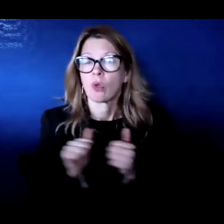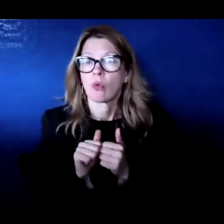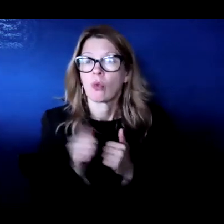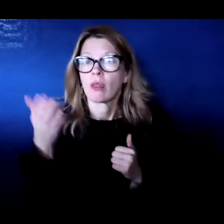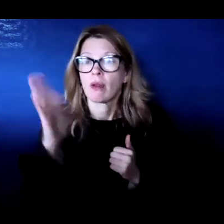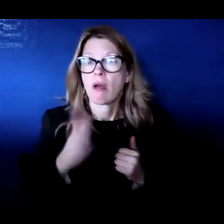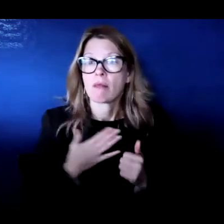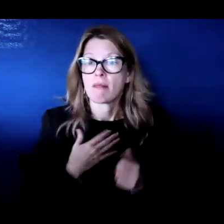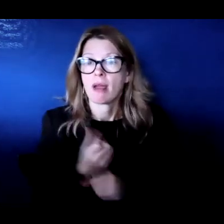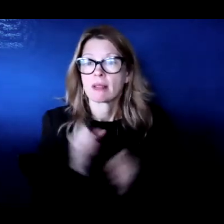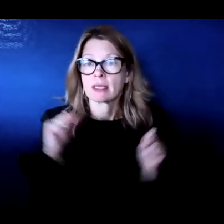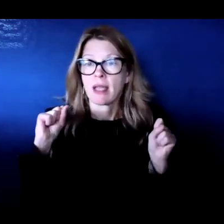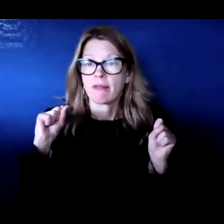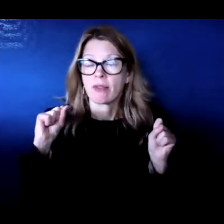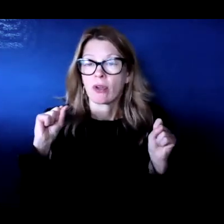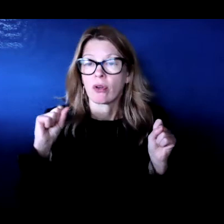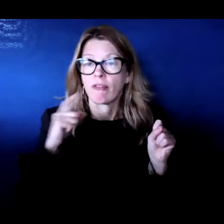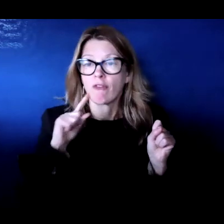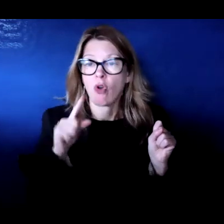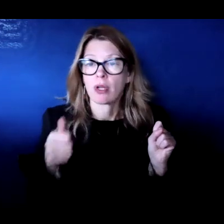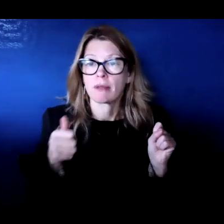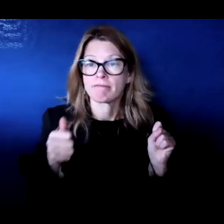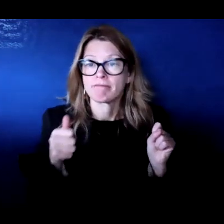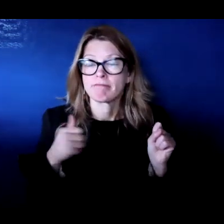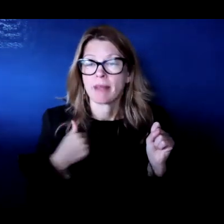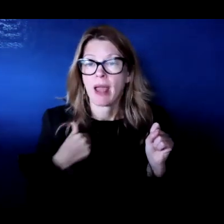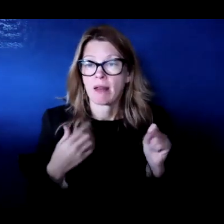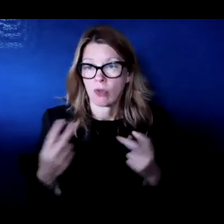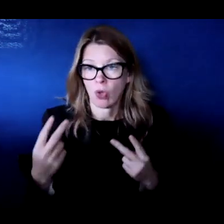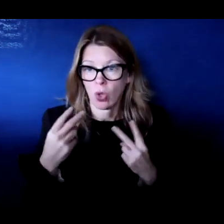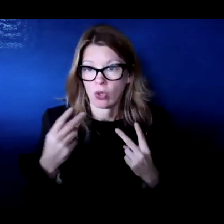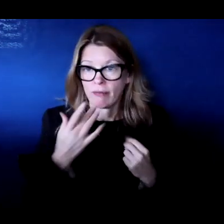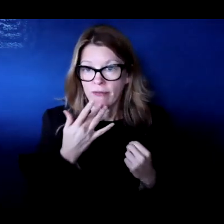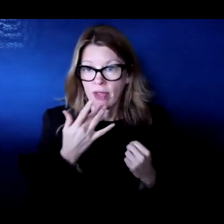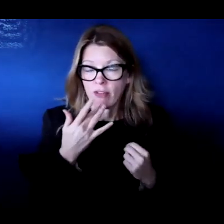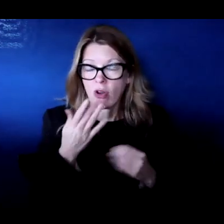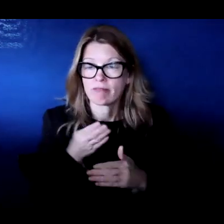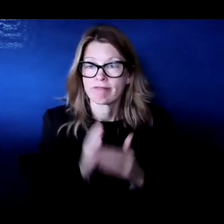Savior, for he has looked with favor on his lowly